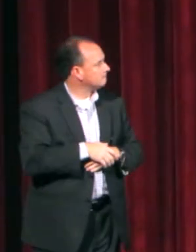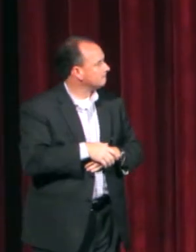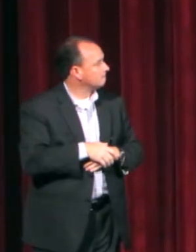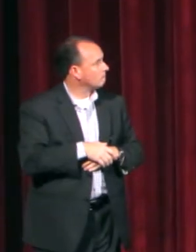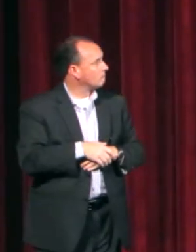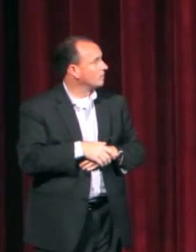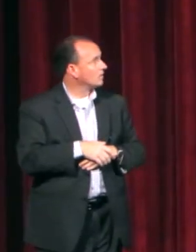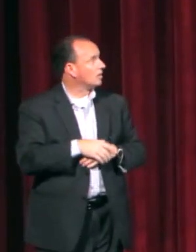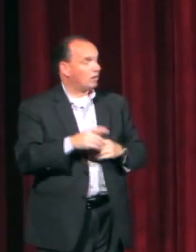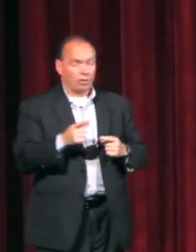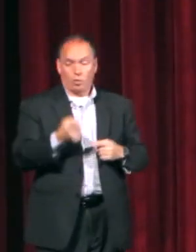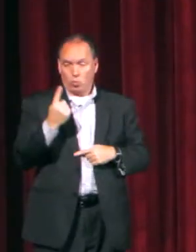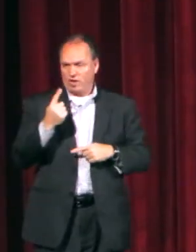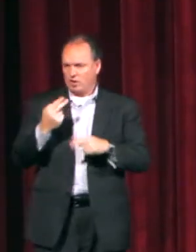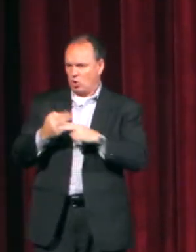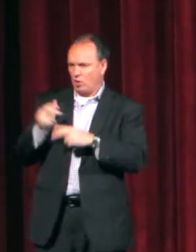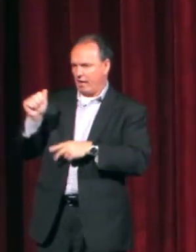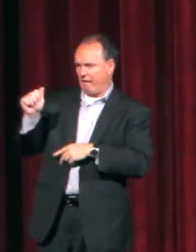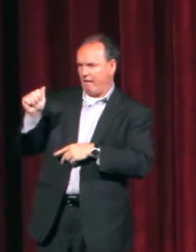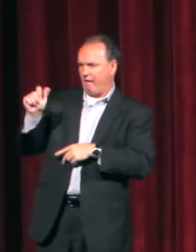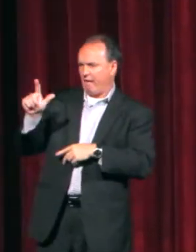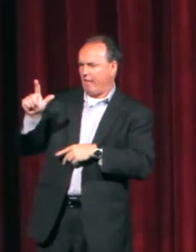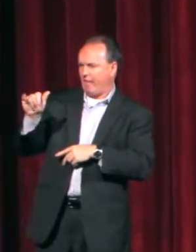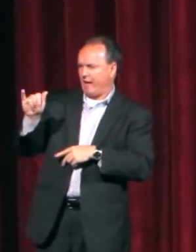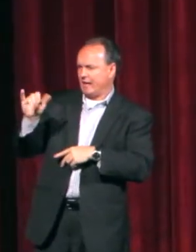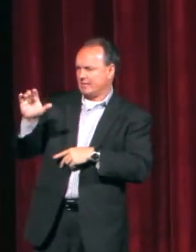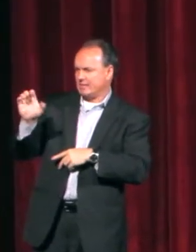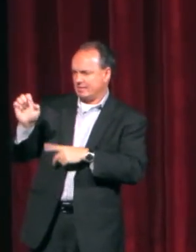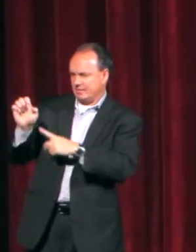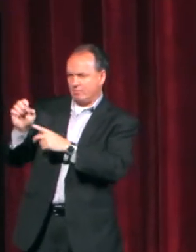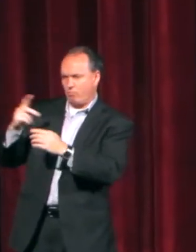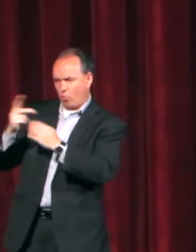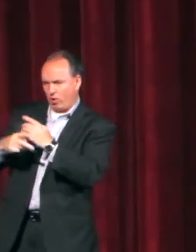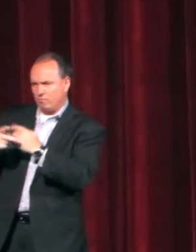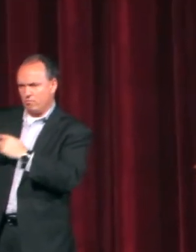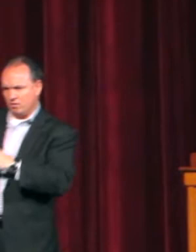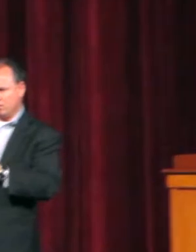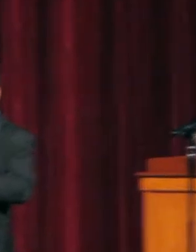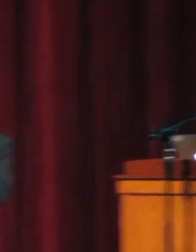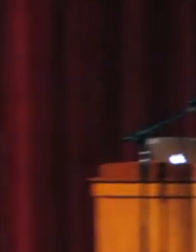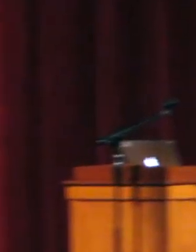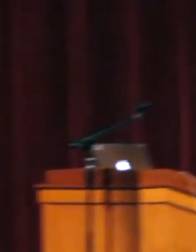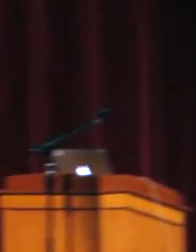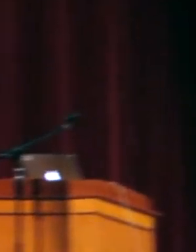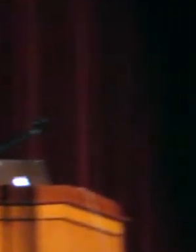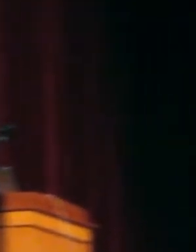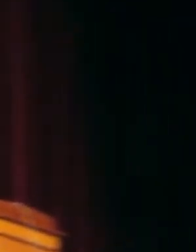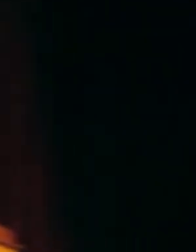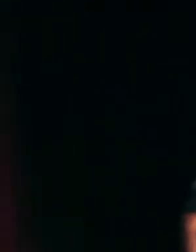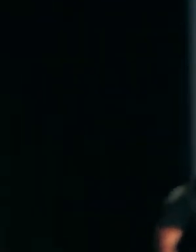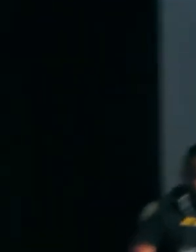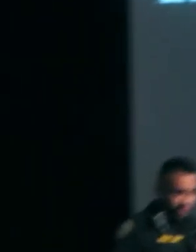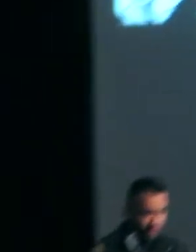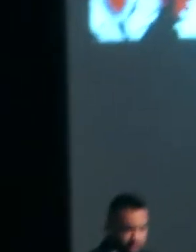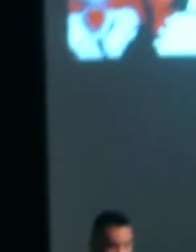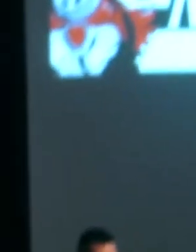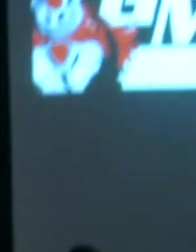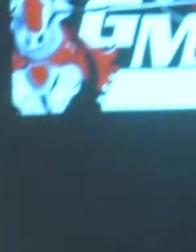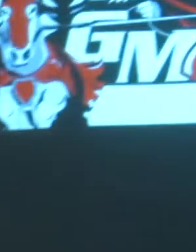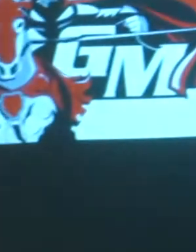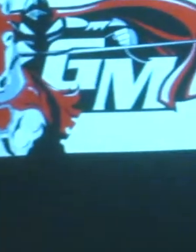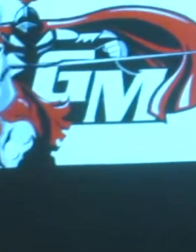One of those would be the ALICE program. This began in 2001. They were one of the pioneers when it came to